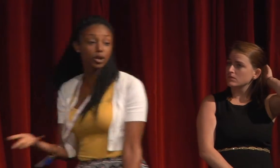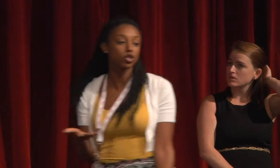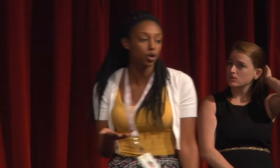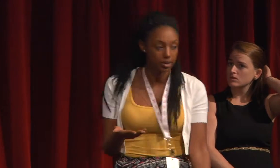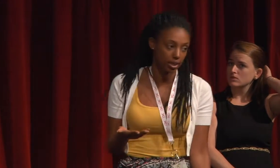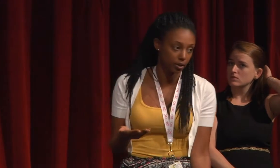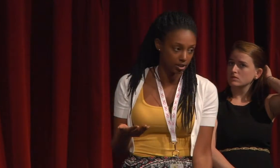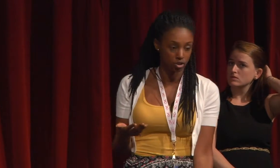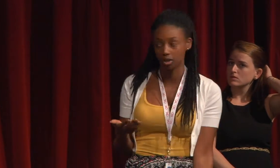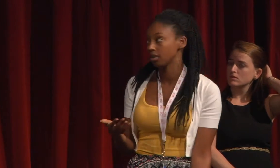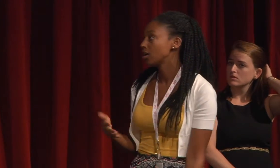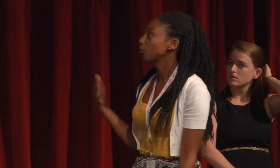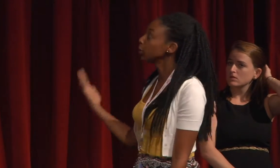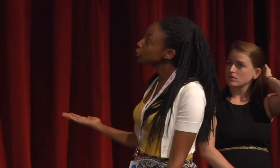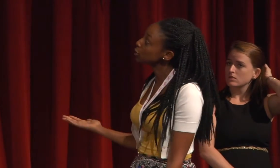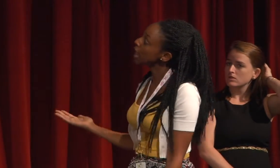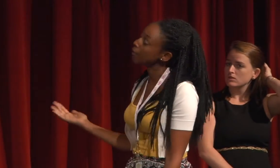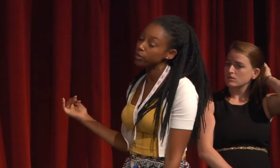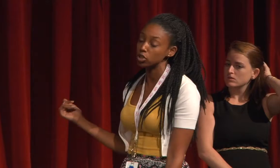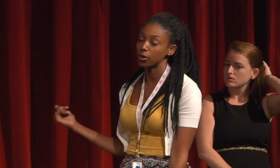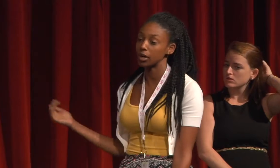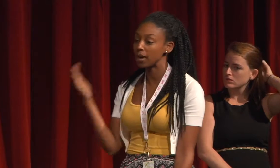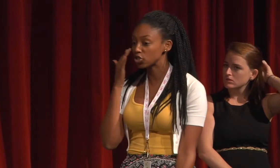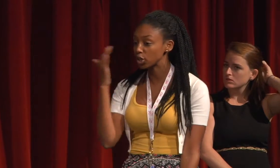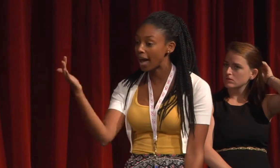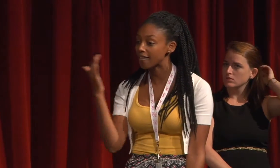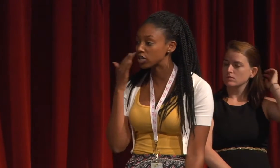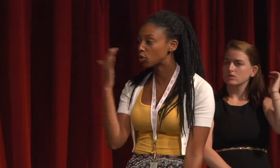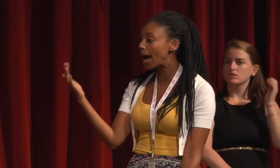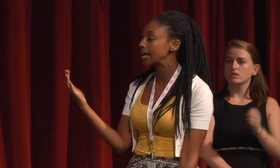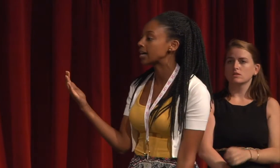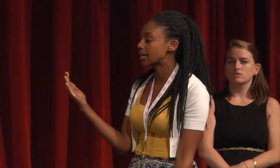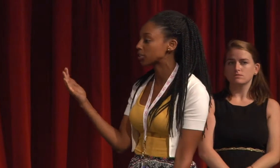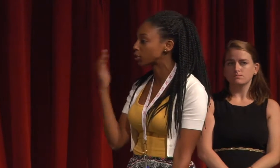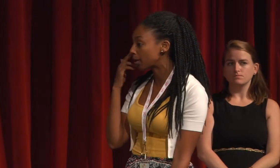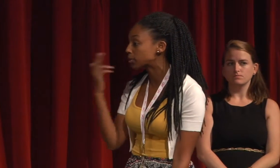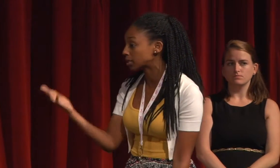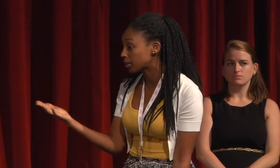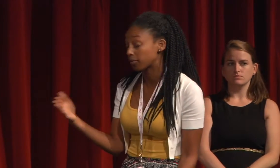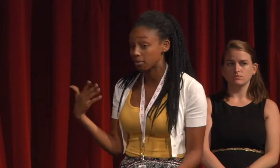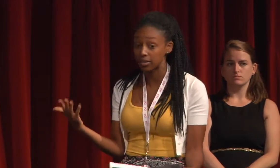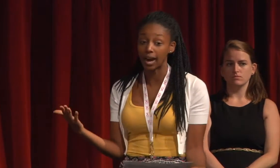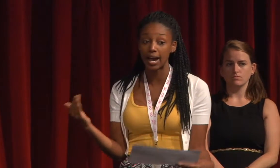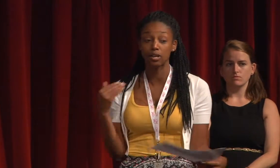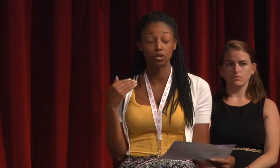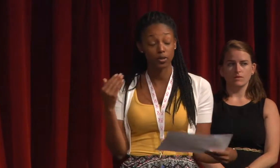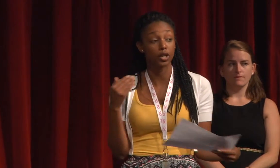on the shoulder to get their attention. When you do tap on the shoulder, make sure you have visual eye contact so you're able to look them in their eye so that they